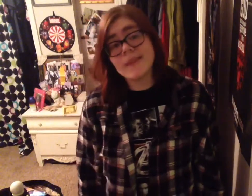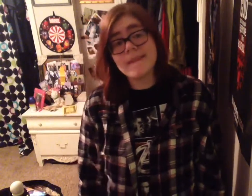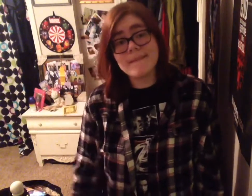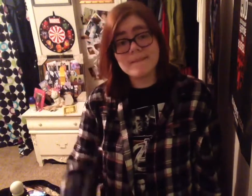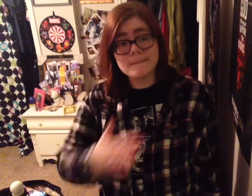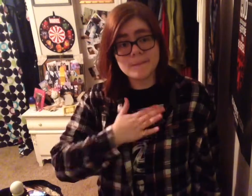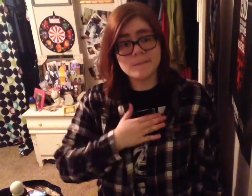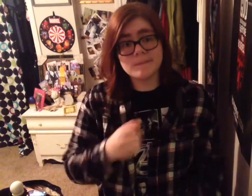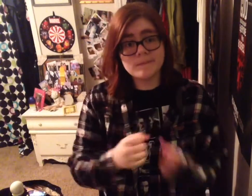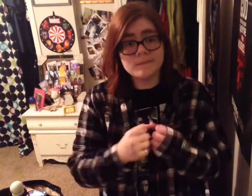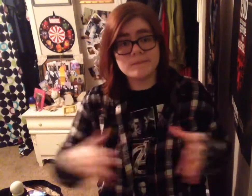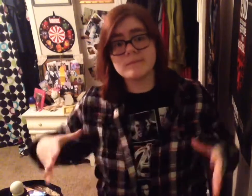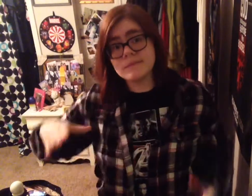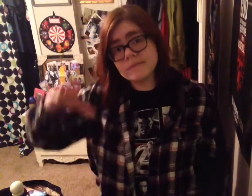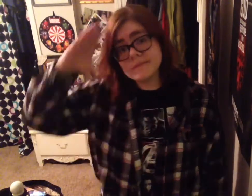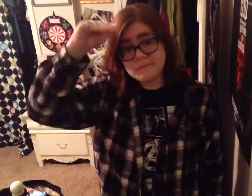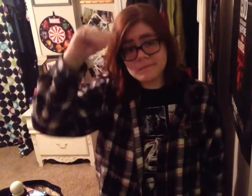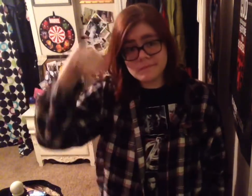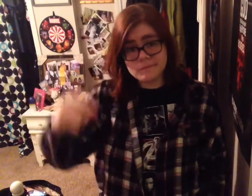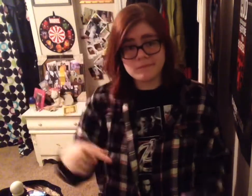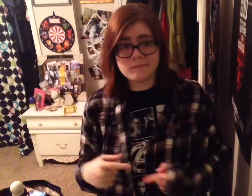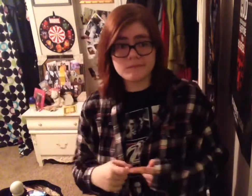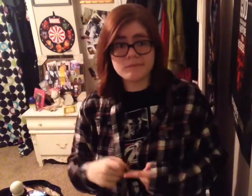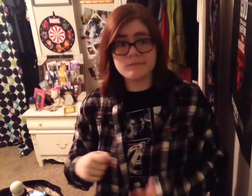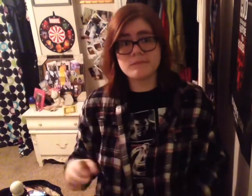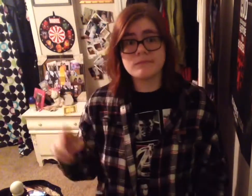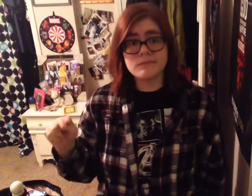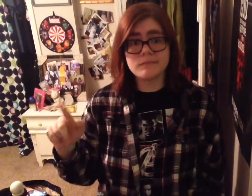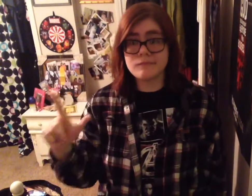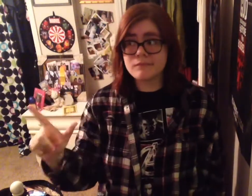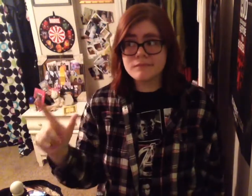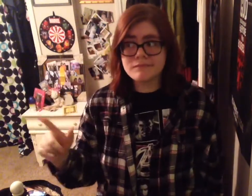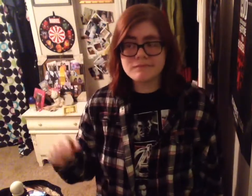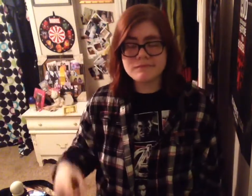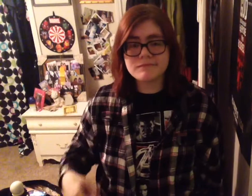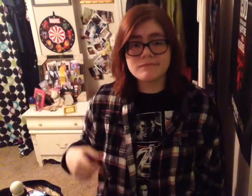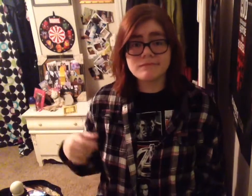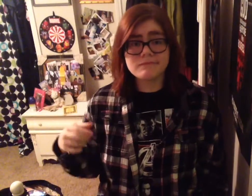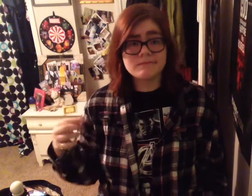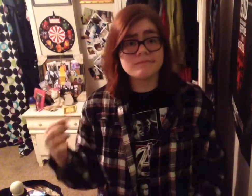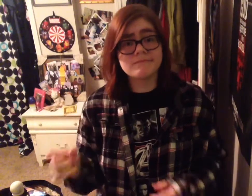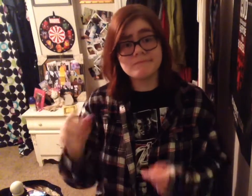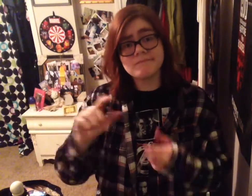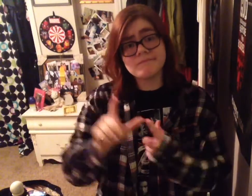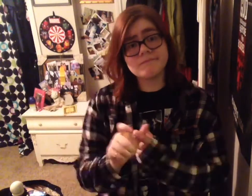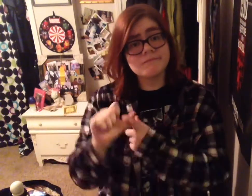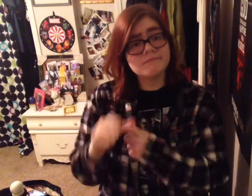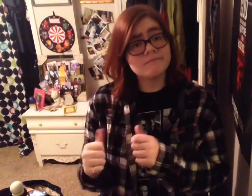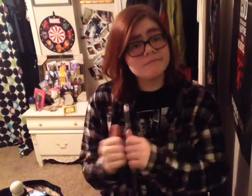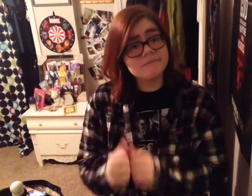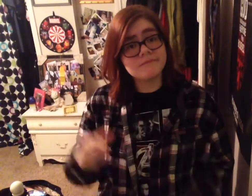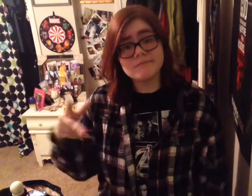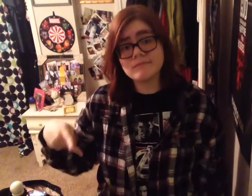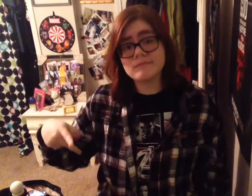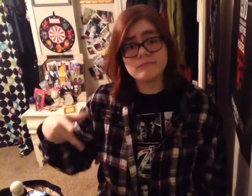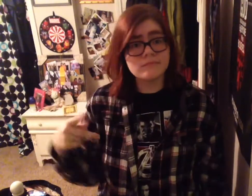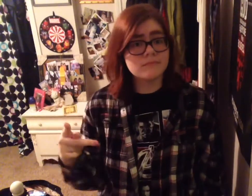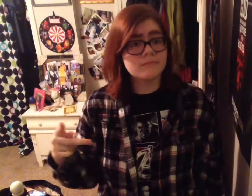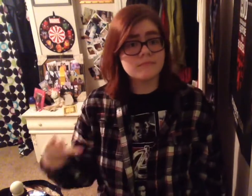I am a lost boy from Neverland Usually hanging out with Peter Pan